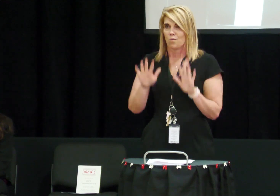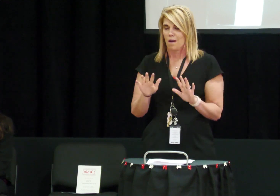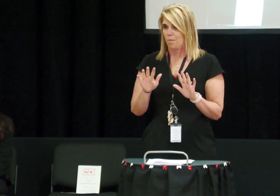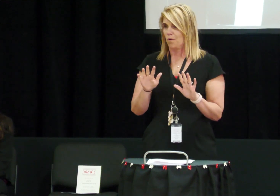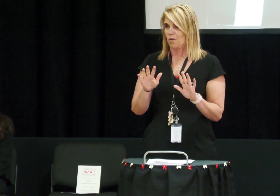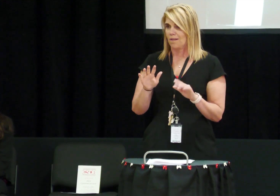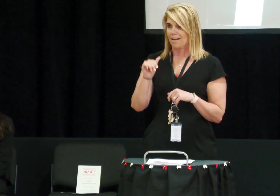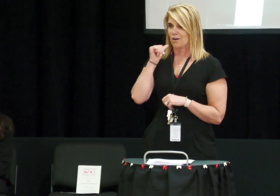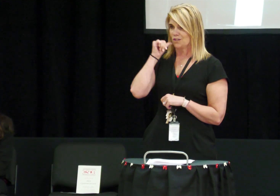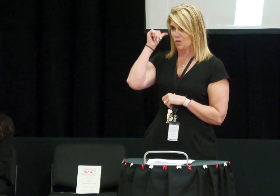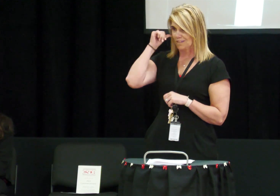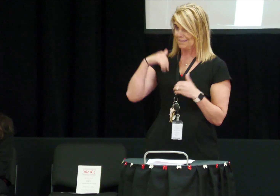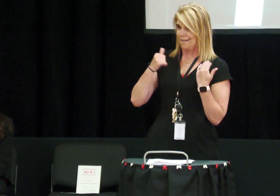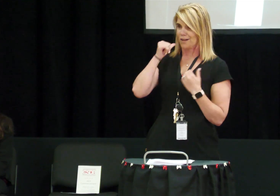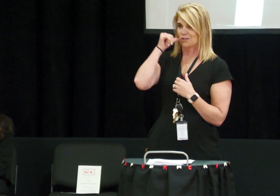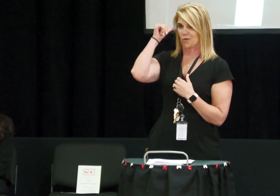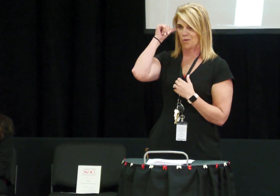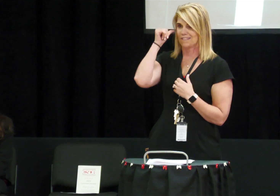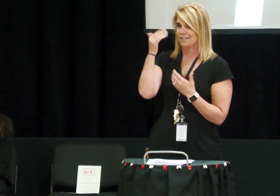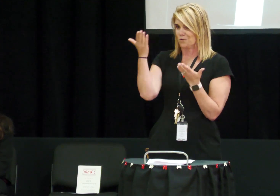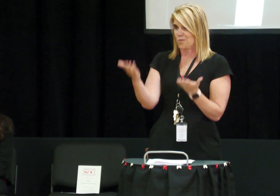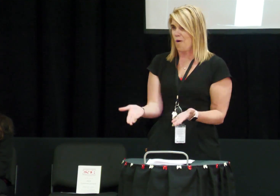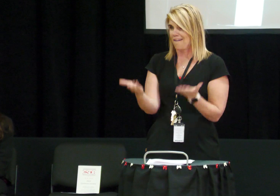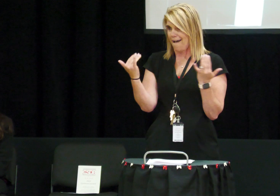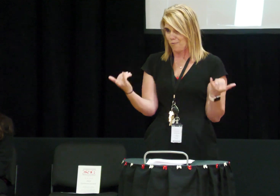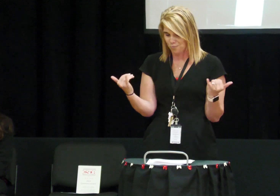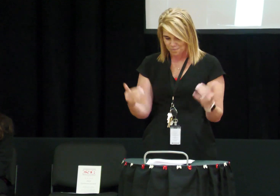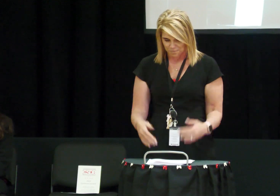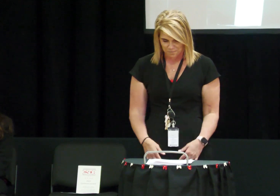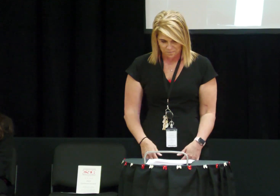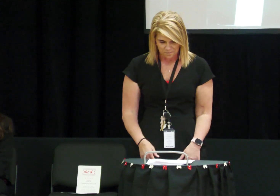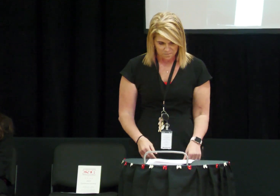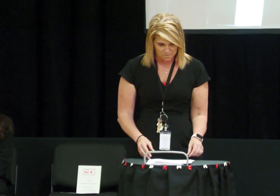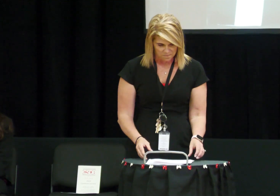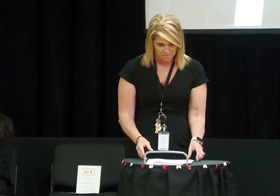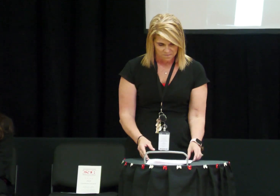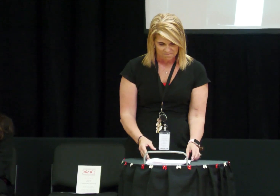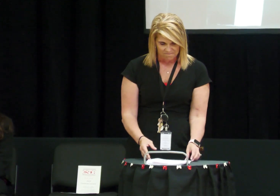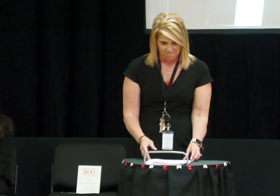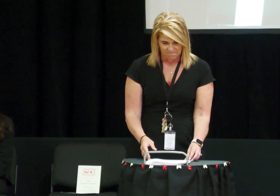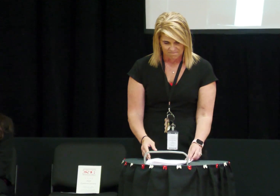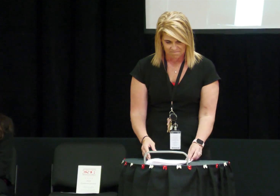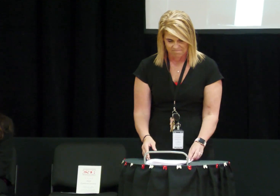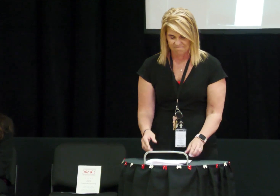transform into incredible adults that you are today.